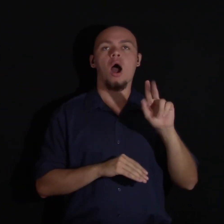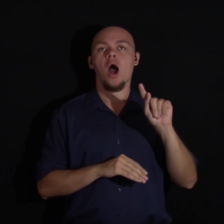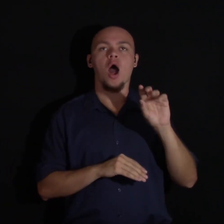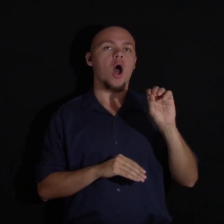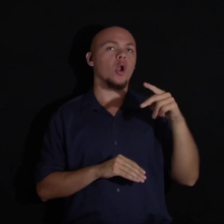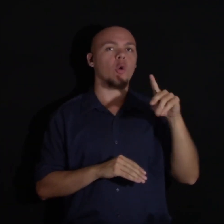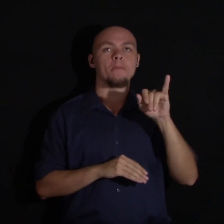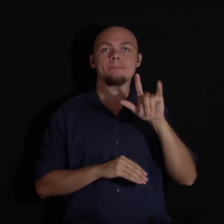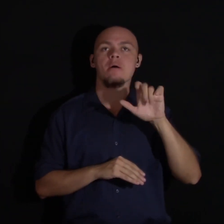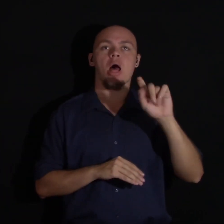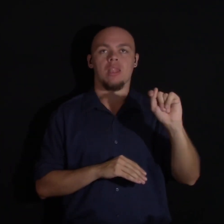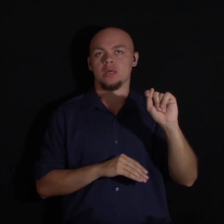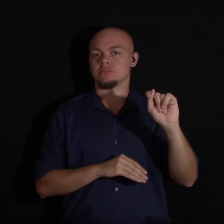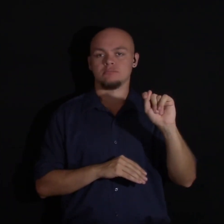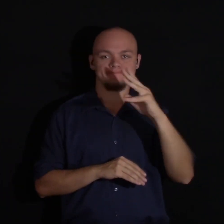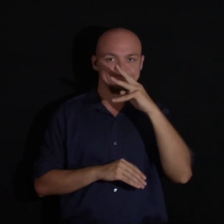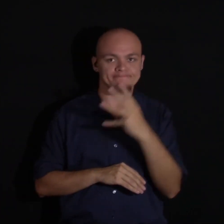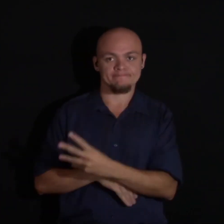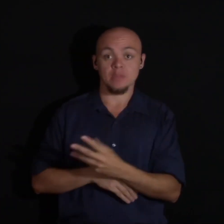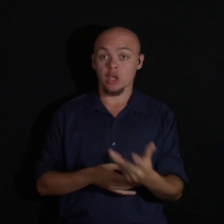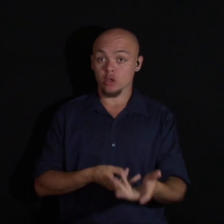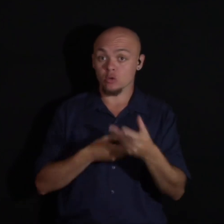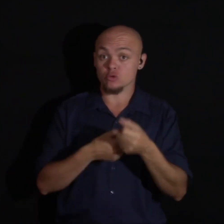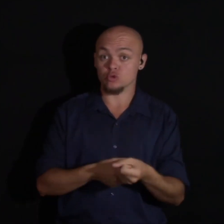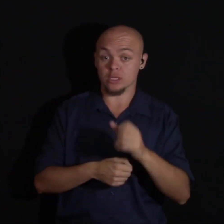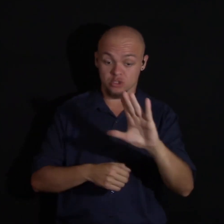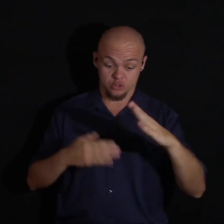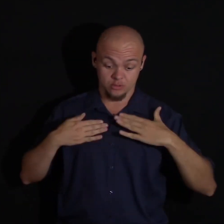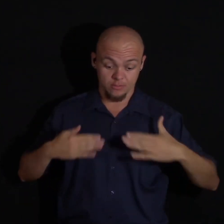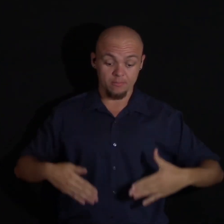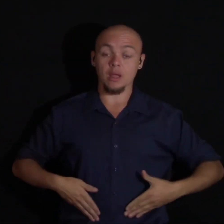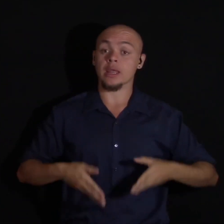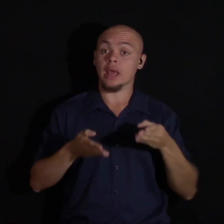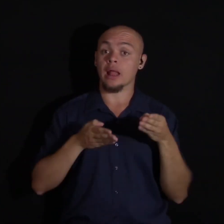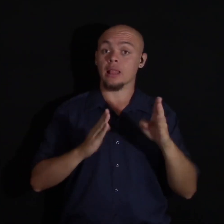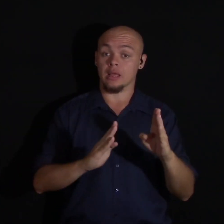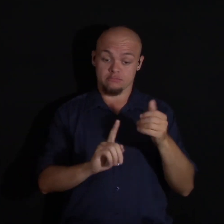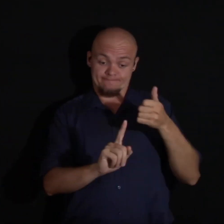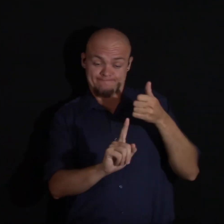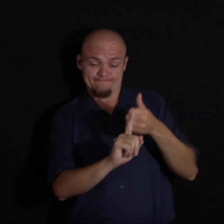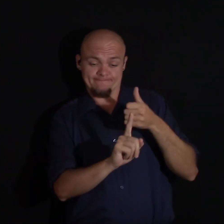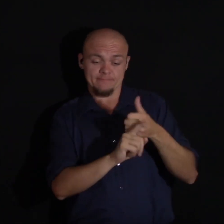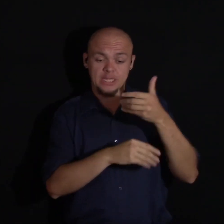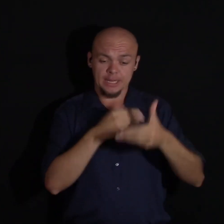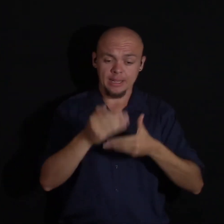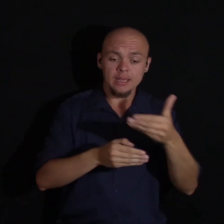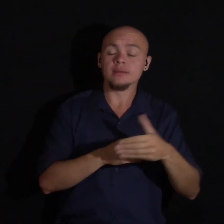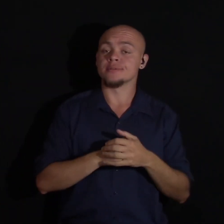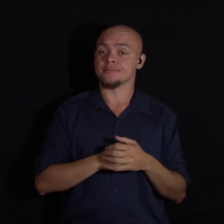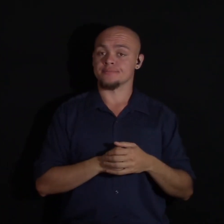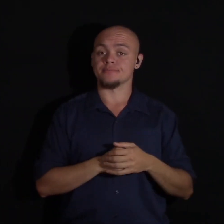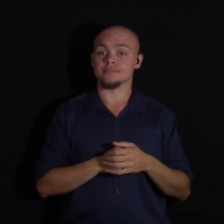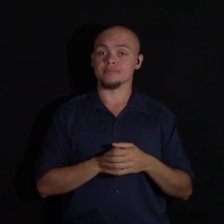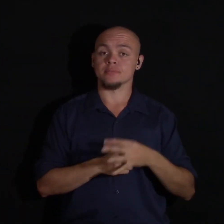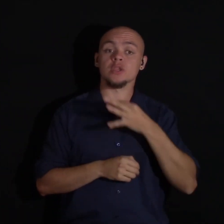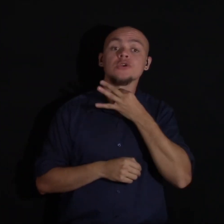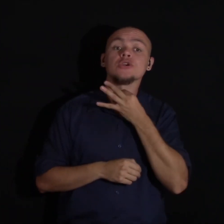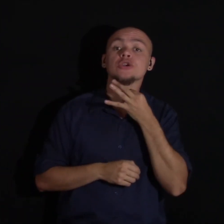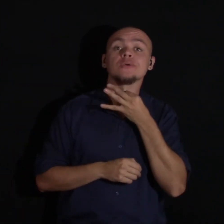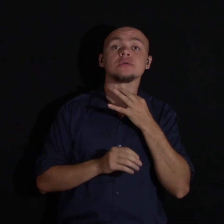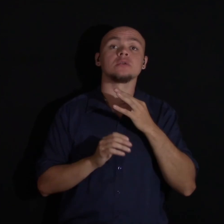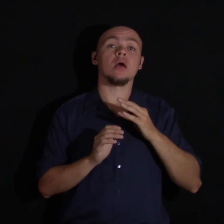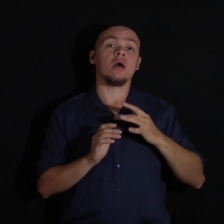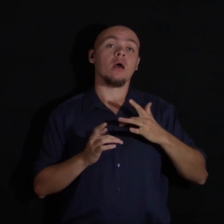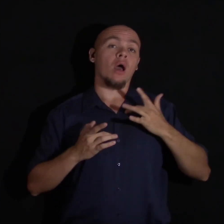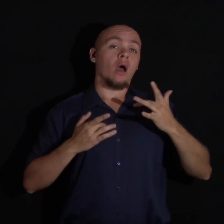Can you really trust what's happening in your body and let that be there? Can you get curious about what's rising up